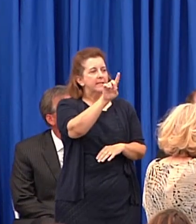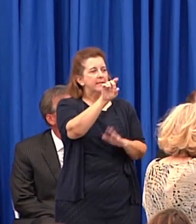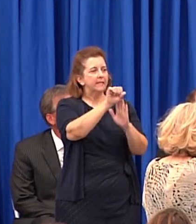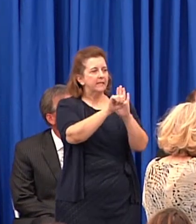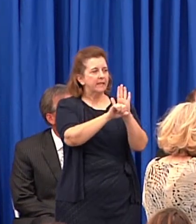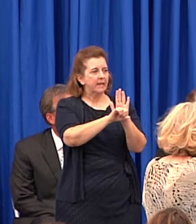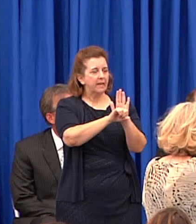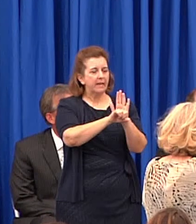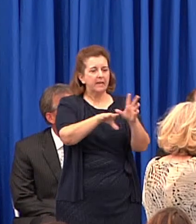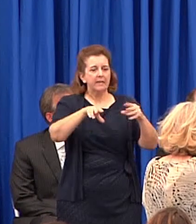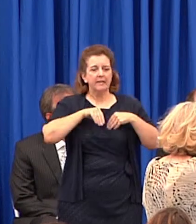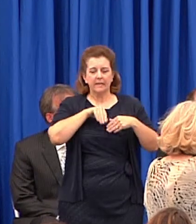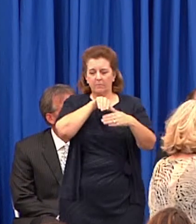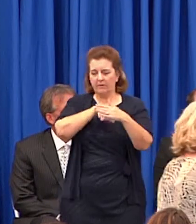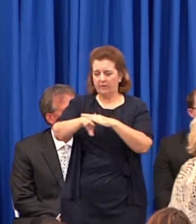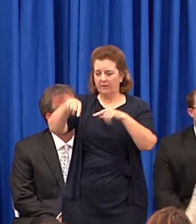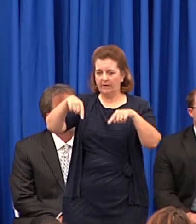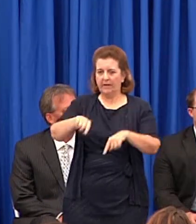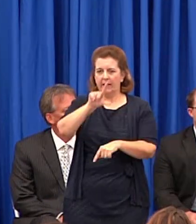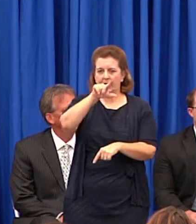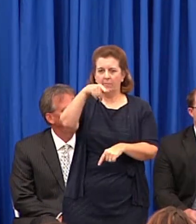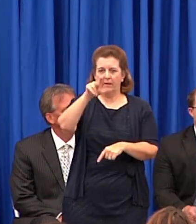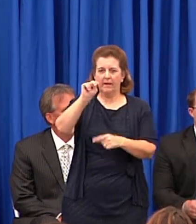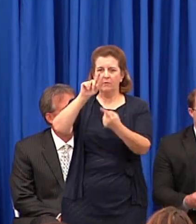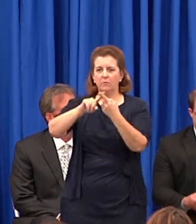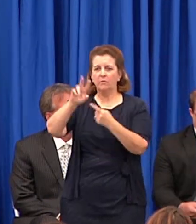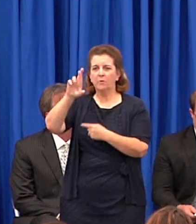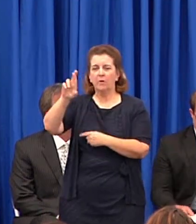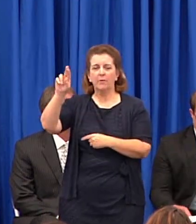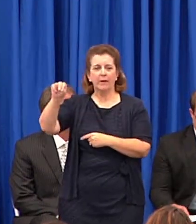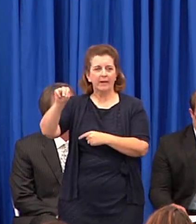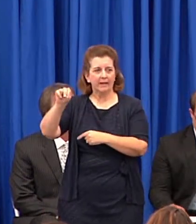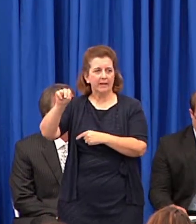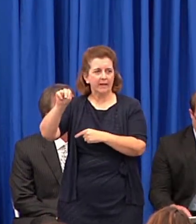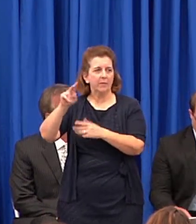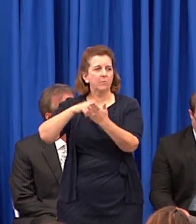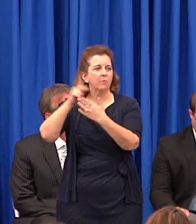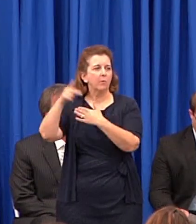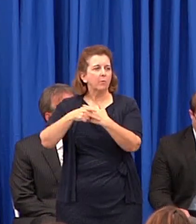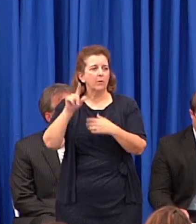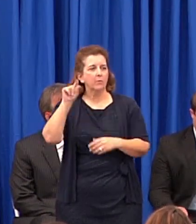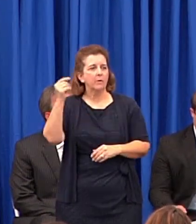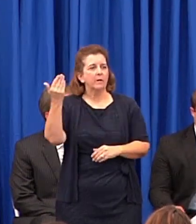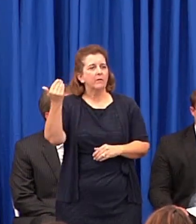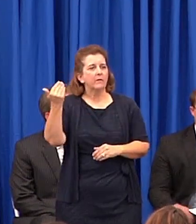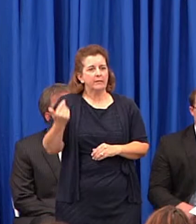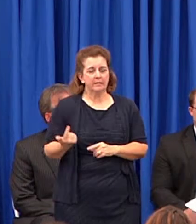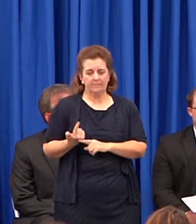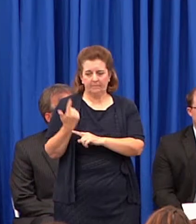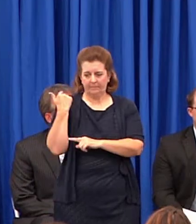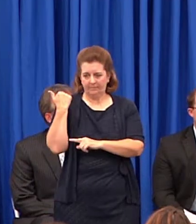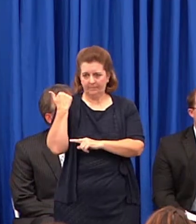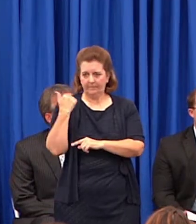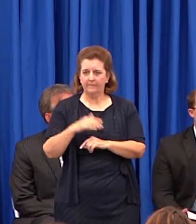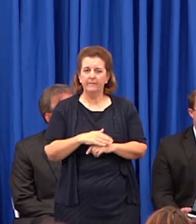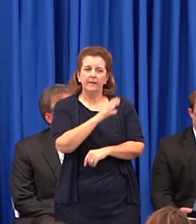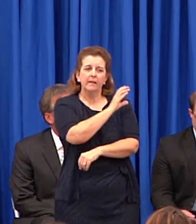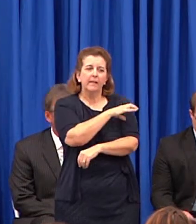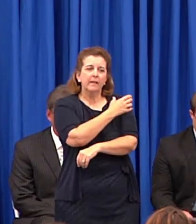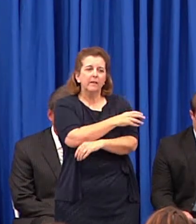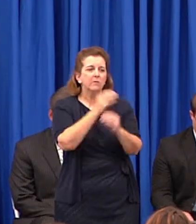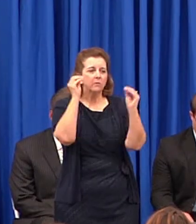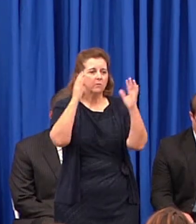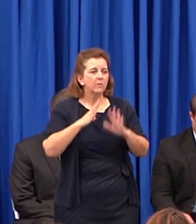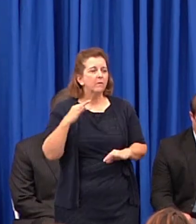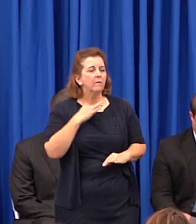at Calhoun in the LPN to RN Career Mobility Program in the spring of 2015. Clinical instructors and nursing faculty have this